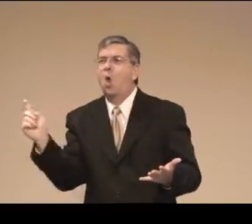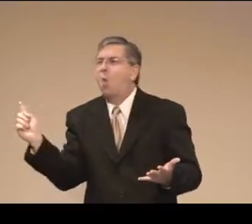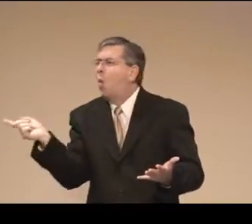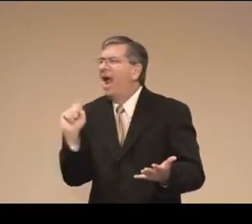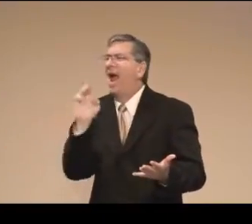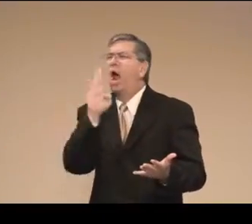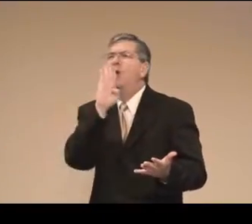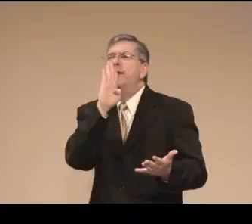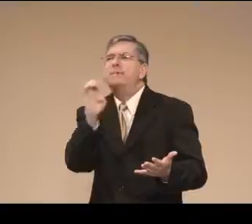more for its people.